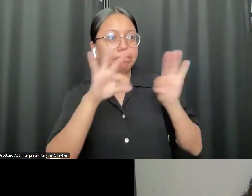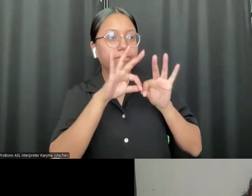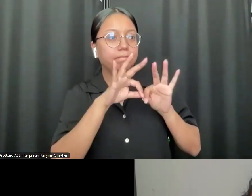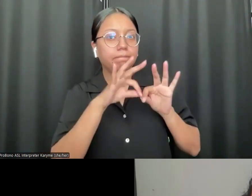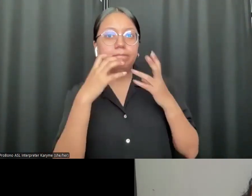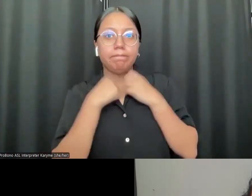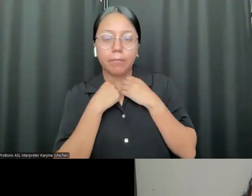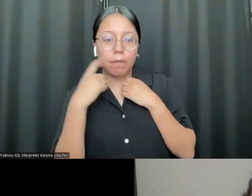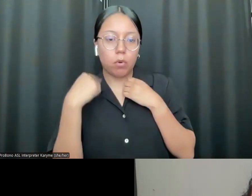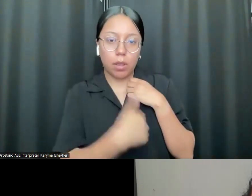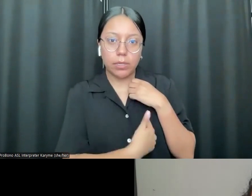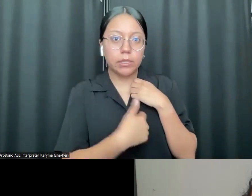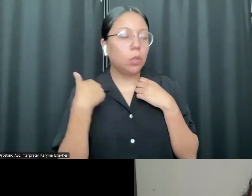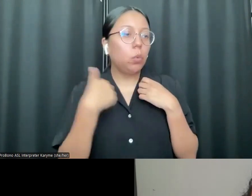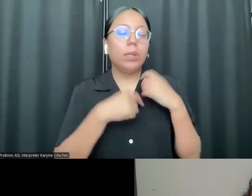wanted.